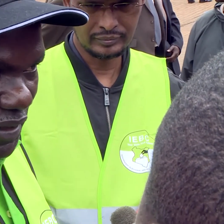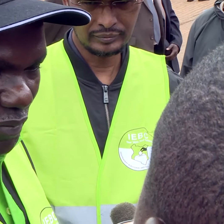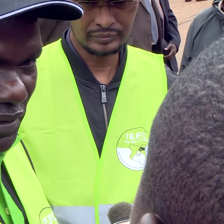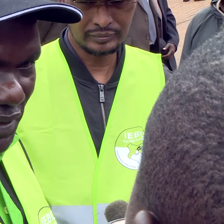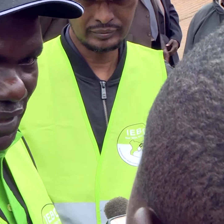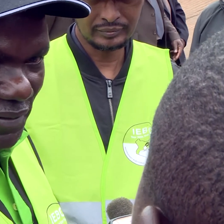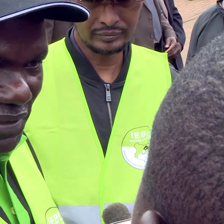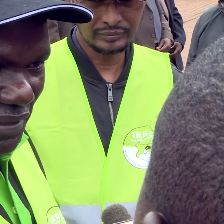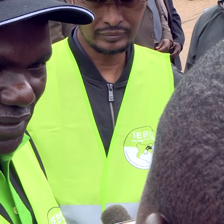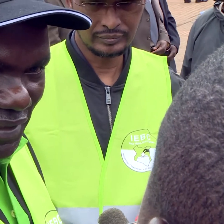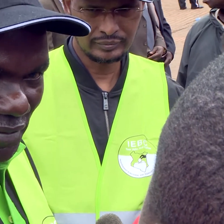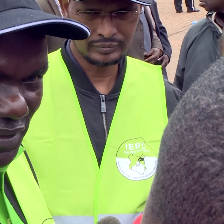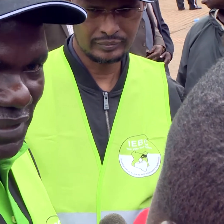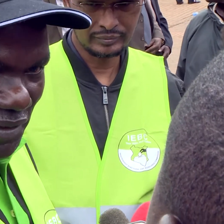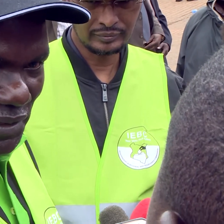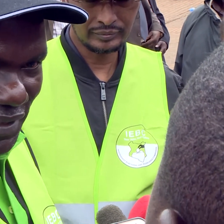Depending on the report, then we shall